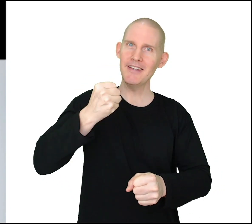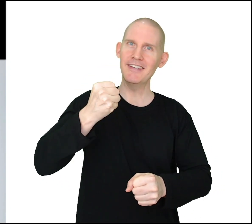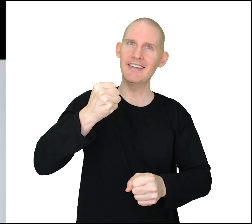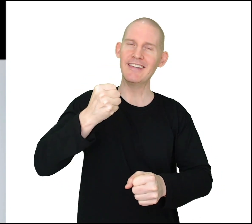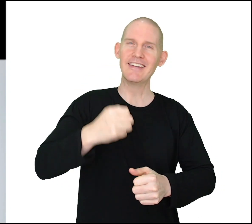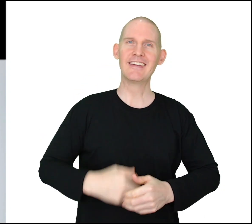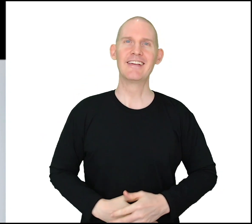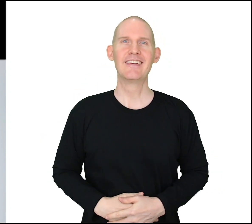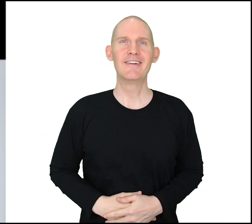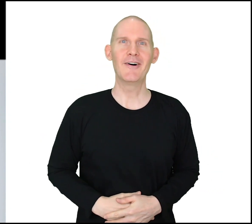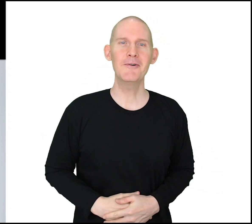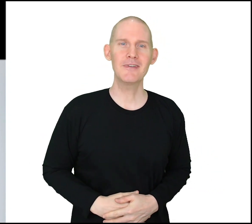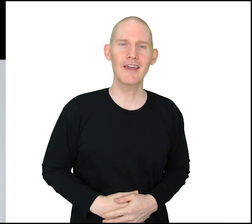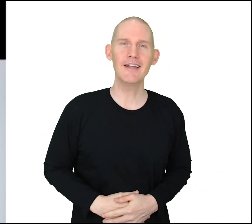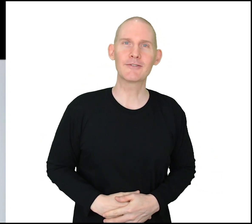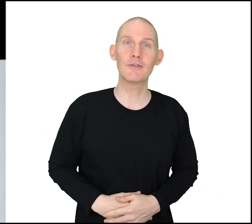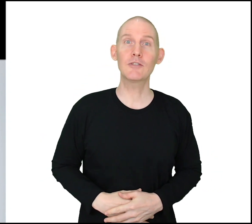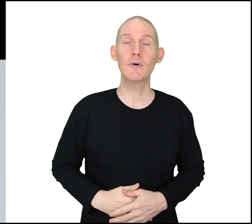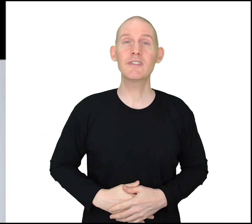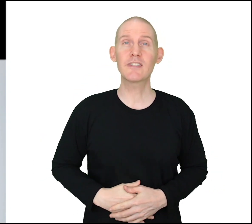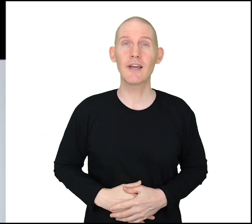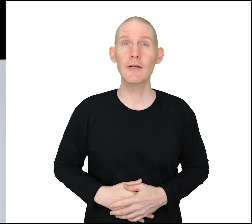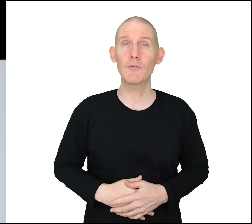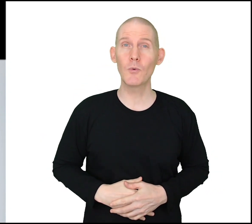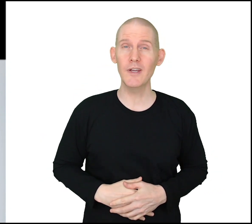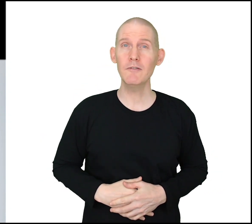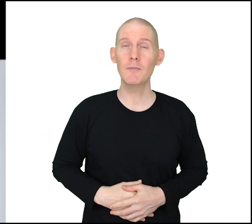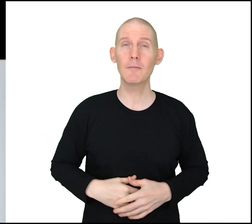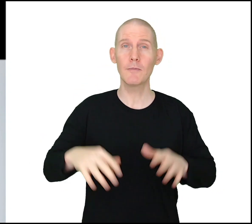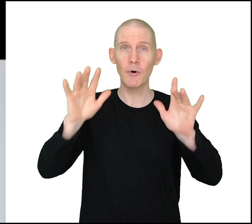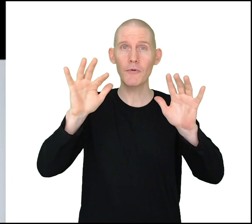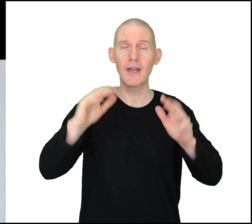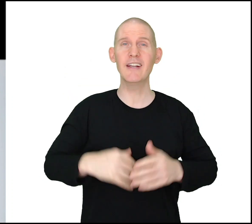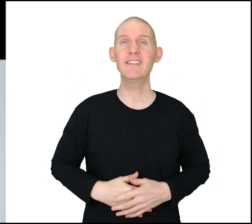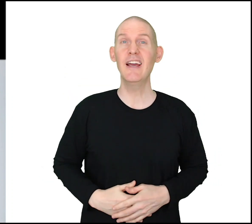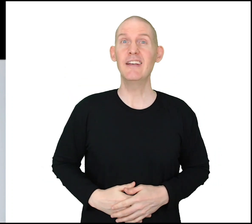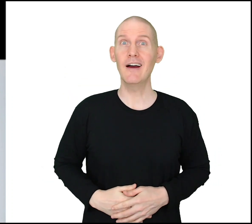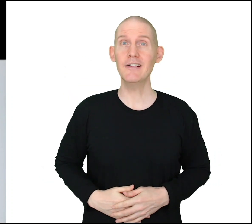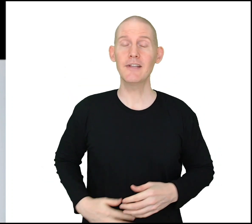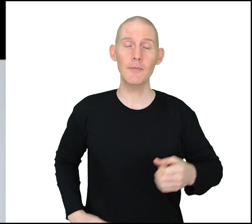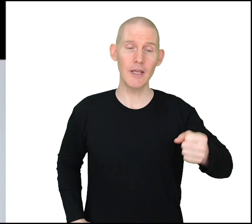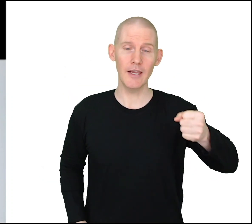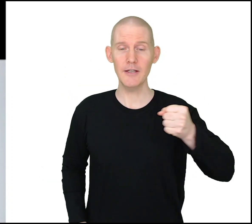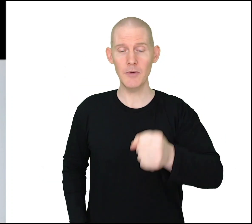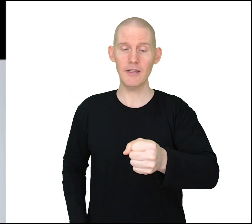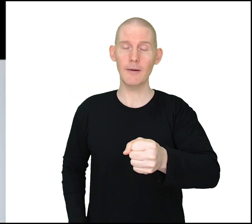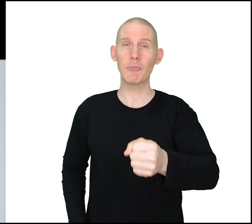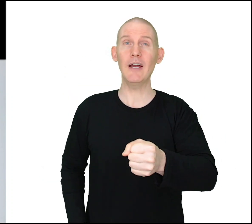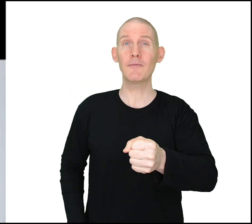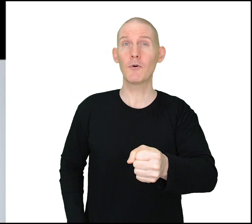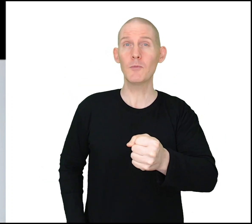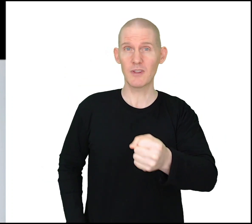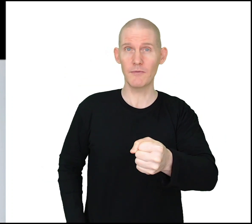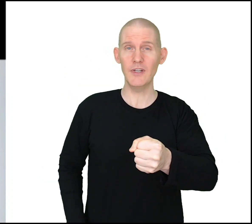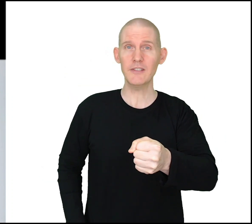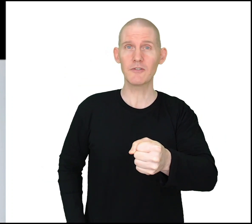Win. Okay, so this was the sign for win. Remember, both hands, non-dominant hand, make that platform with the fist right